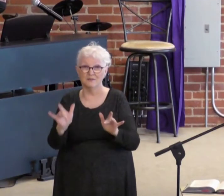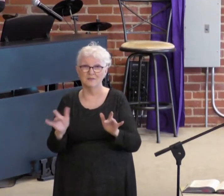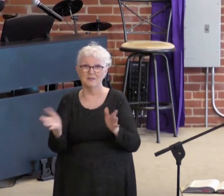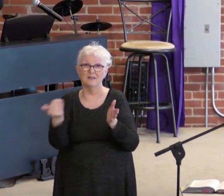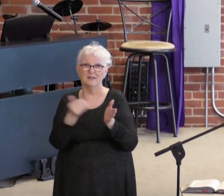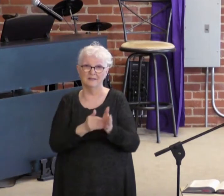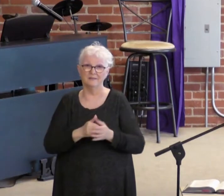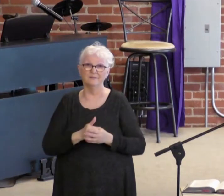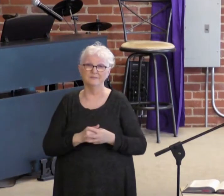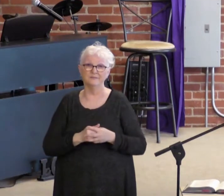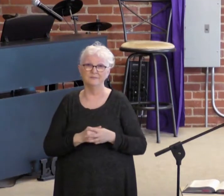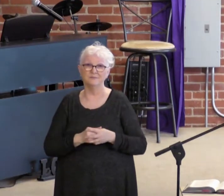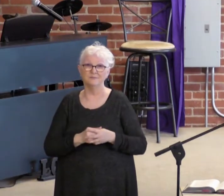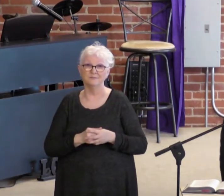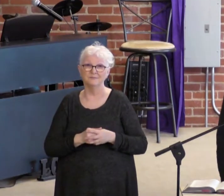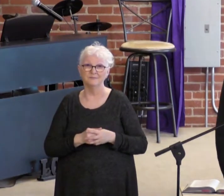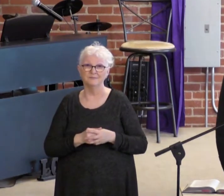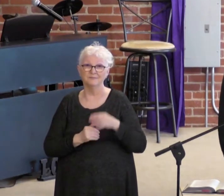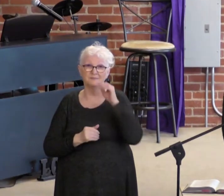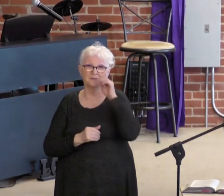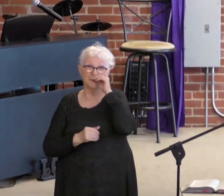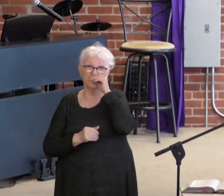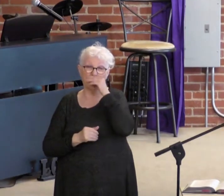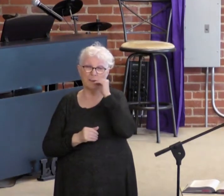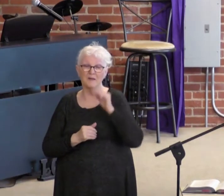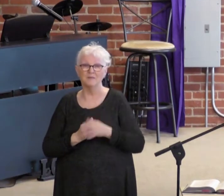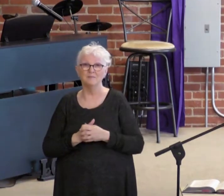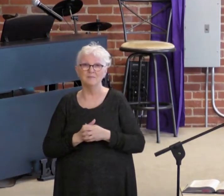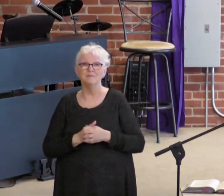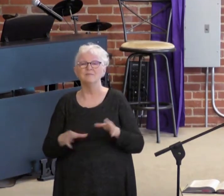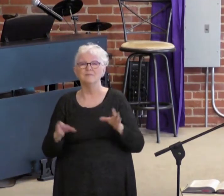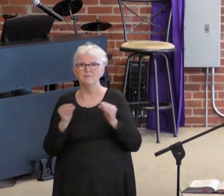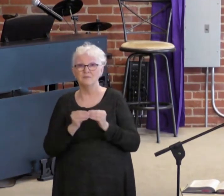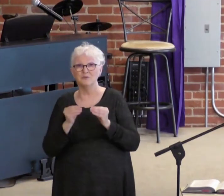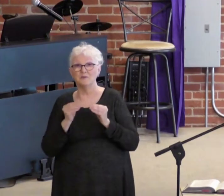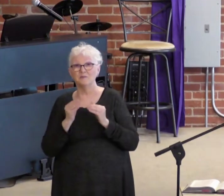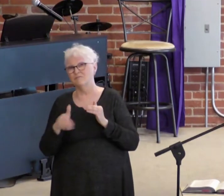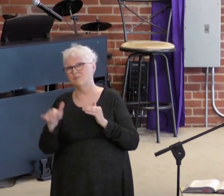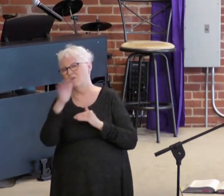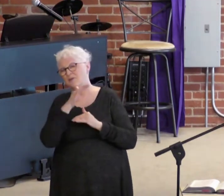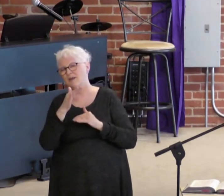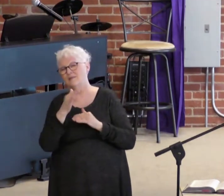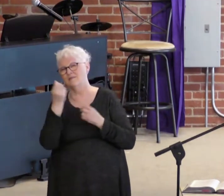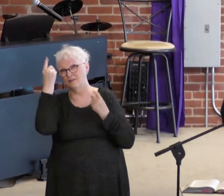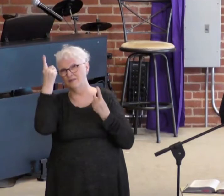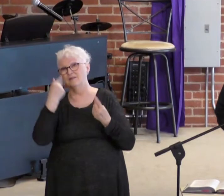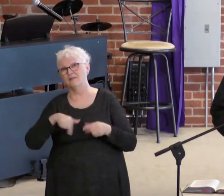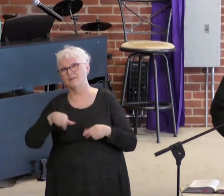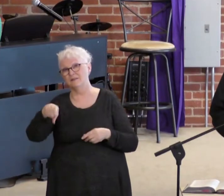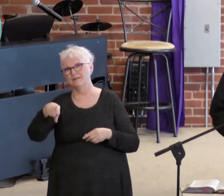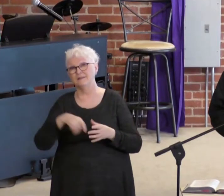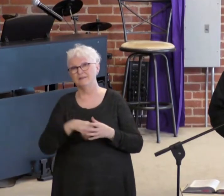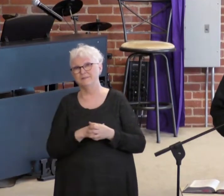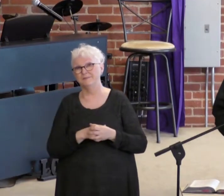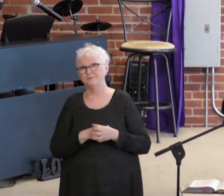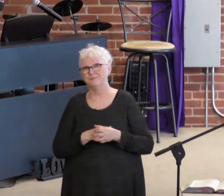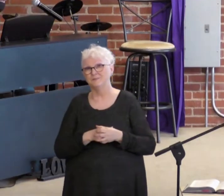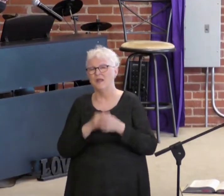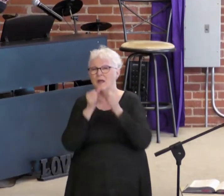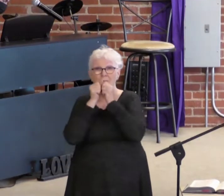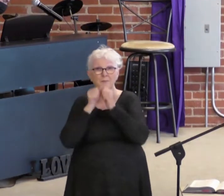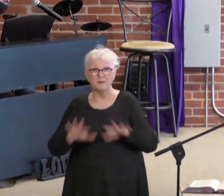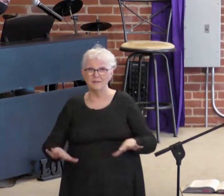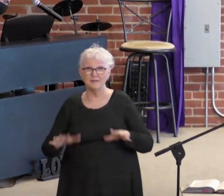mercy. Well, I guess more than we realize we're even going to need. But blessed are the